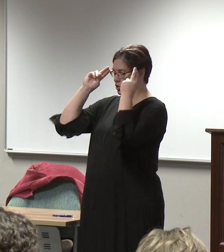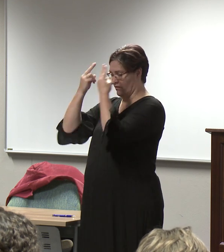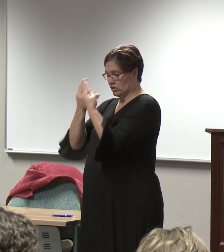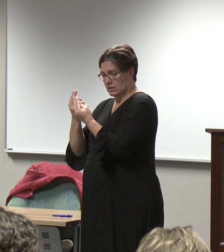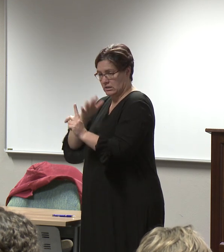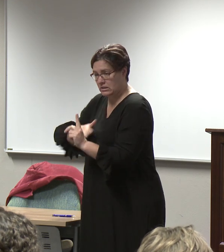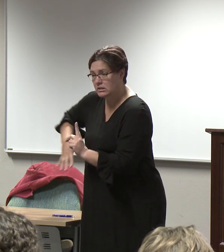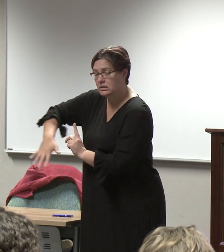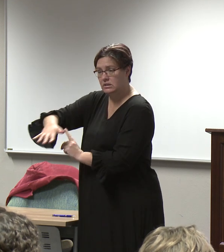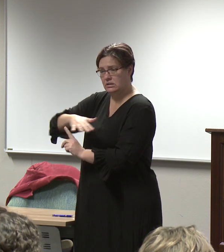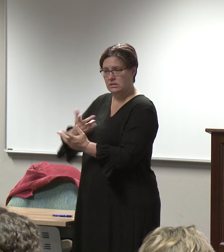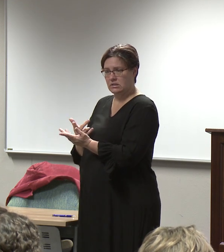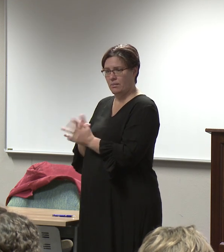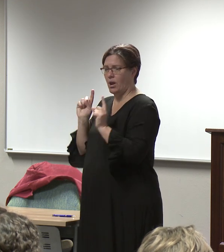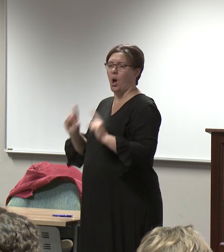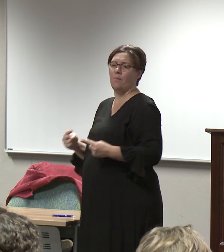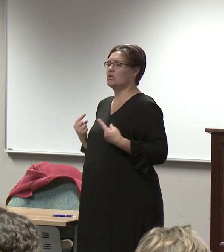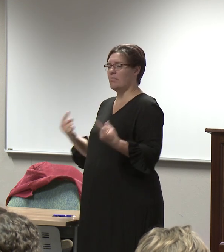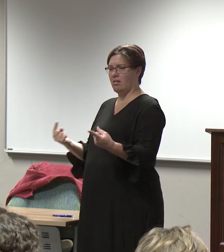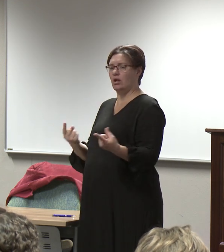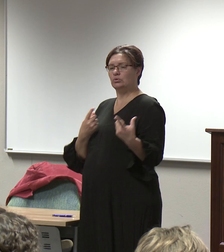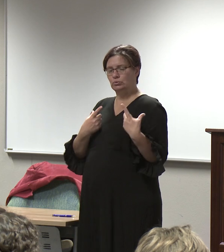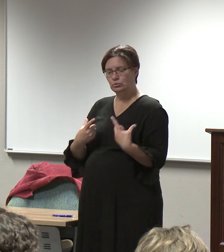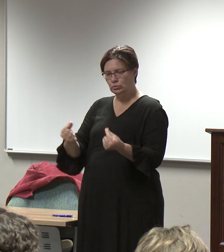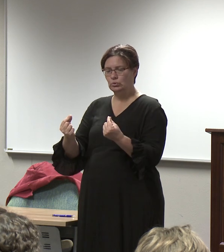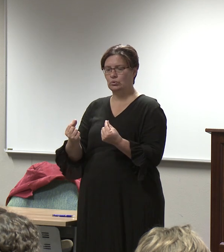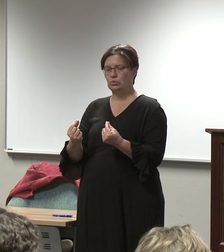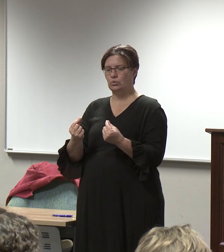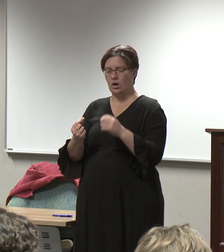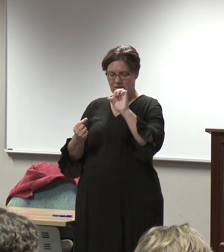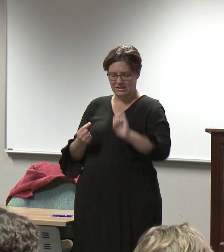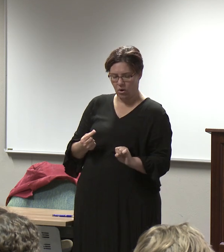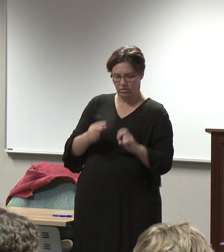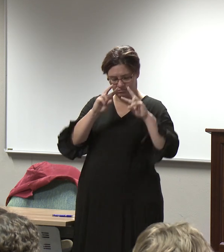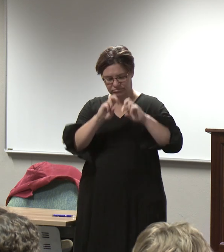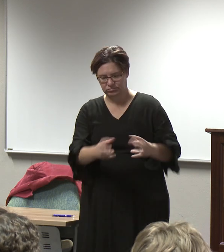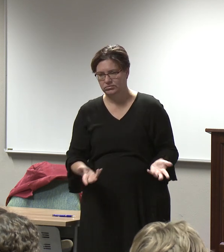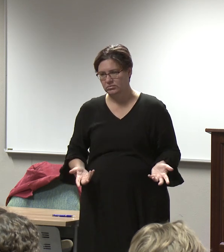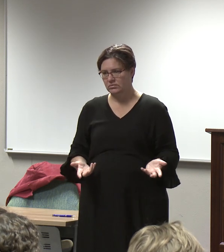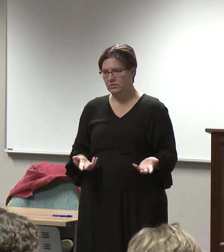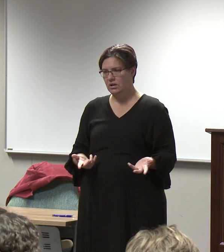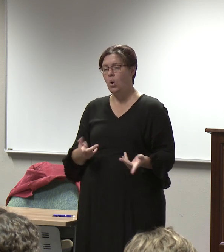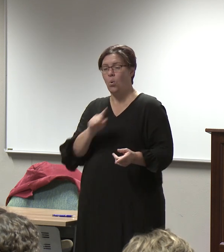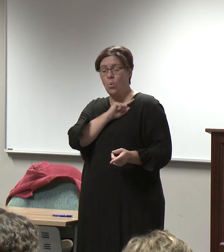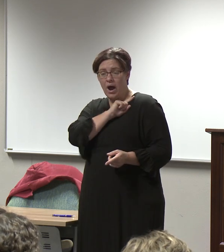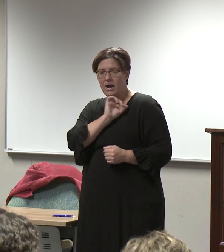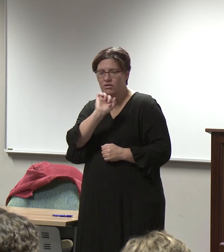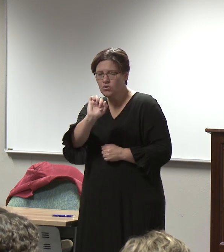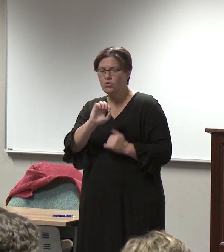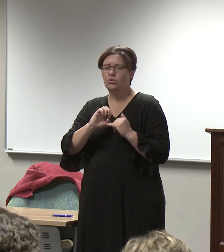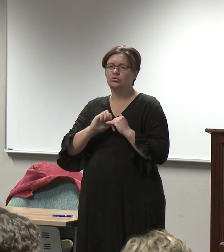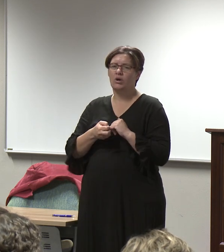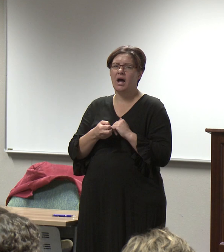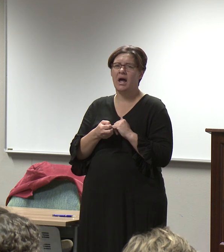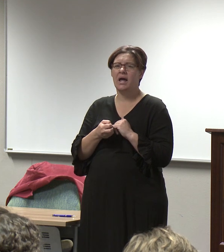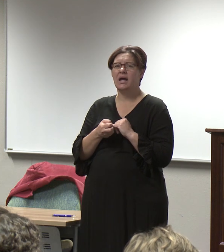grounds, I think it would be impossible to conduct epistemologies of the South. Because if you change, if you try to